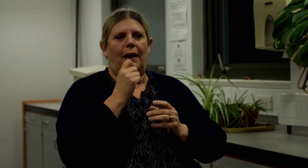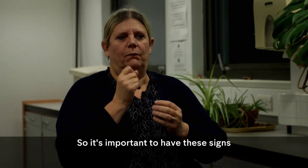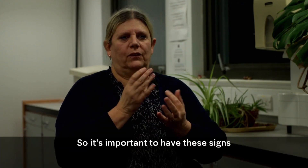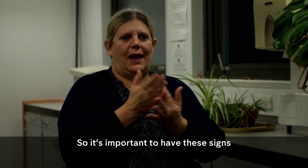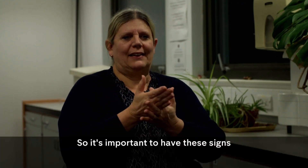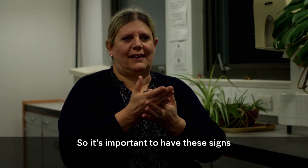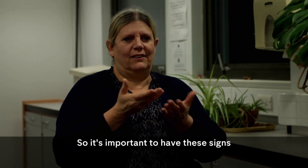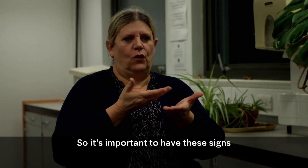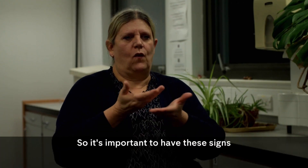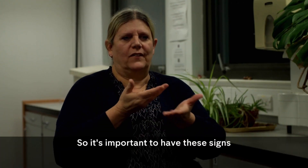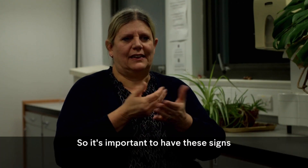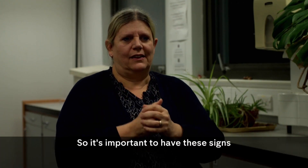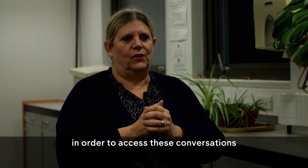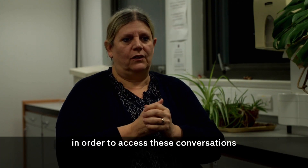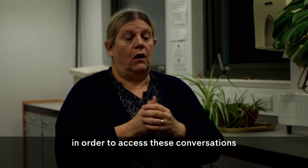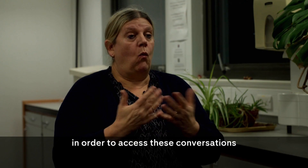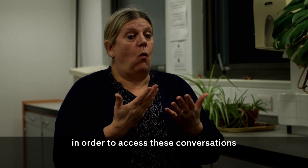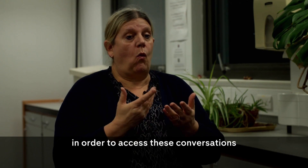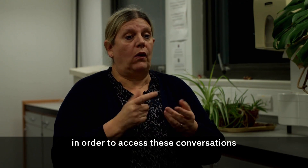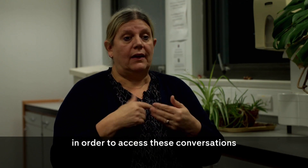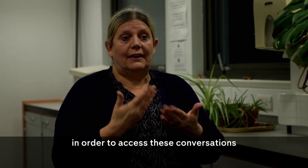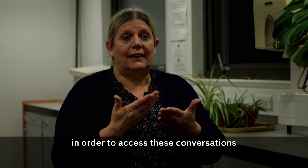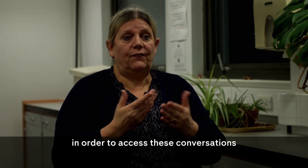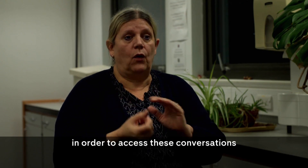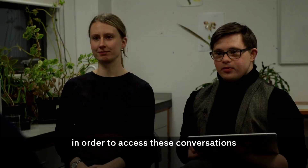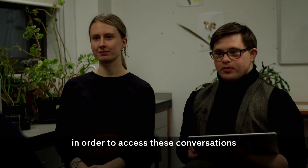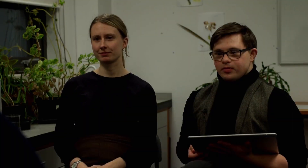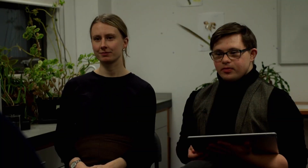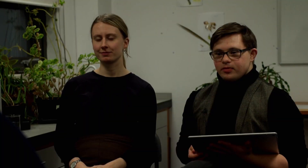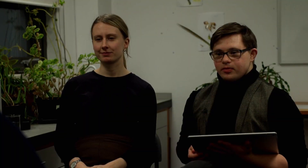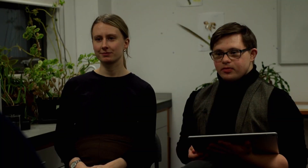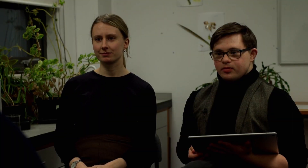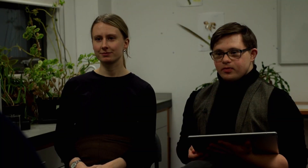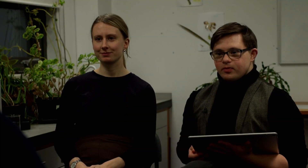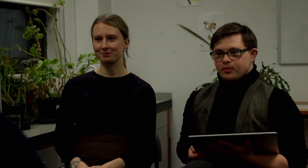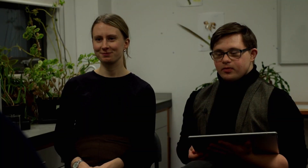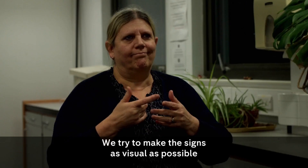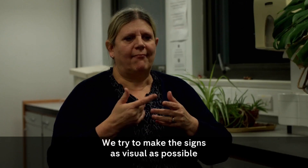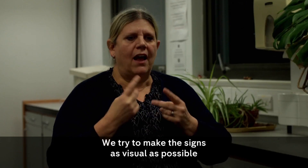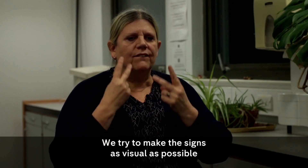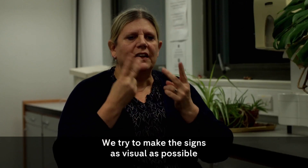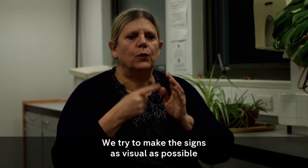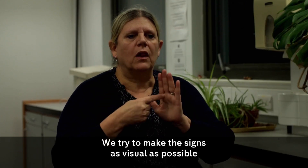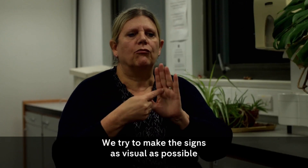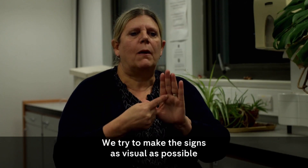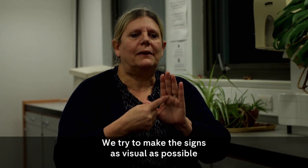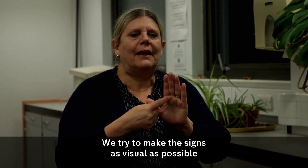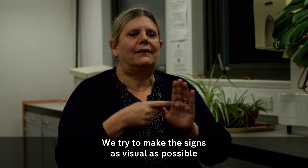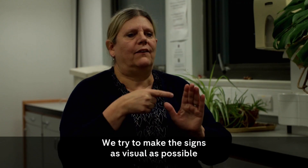So it's important to have these signs in order to be able to access these conversations. We tried to make the signs as visual as possible,